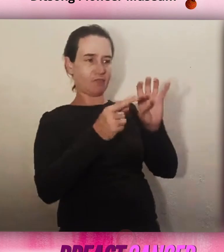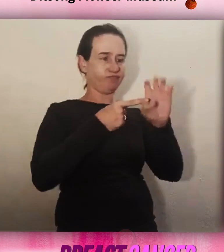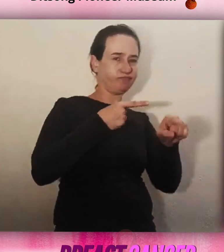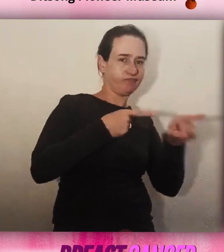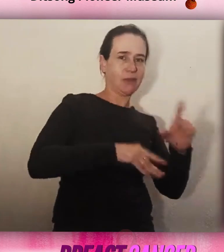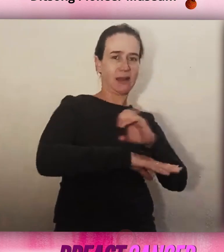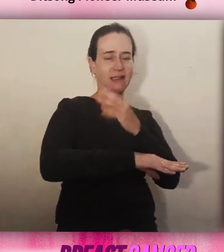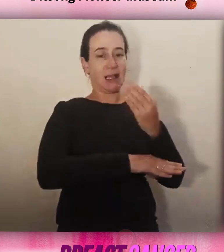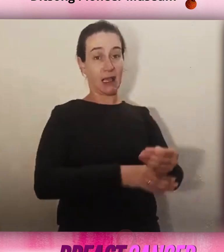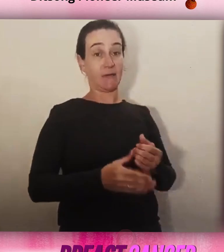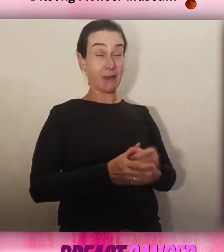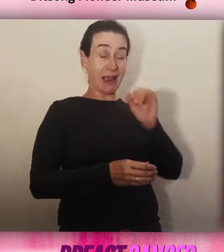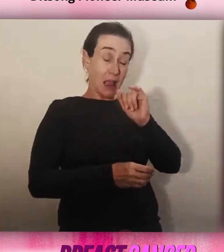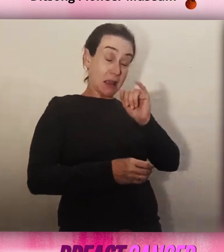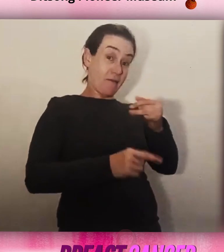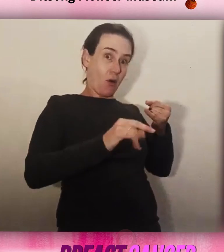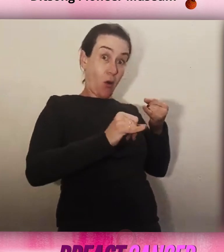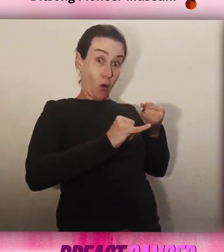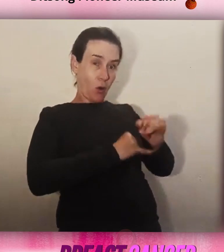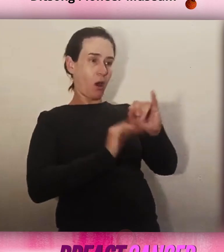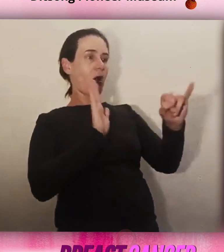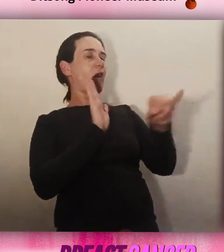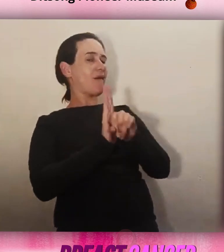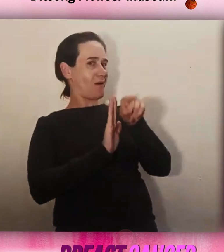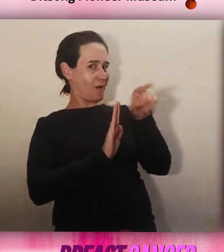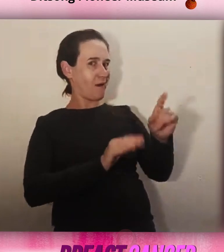in the hand. early detection, well, it increases